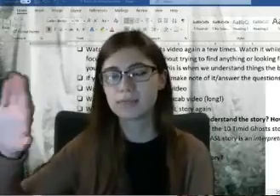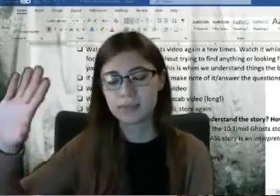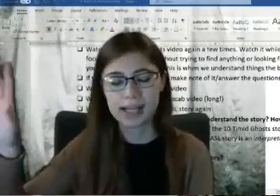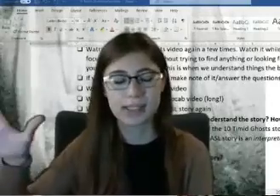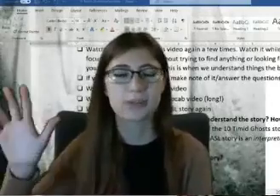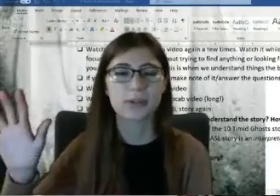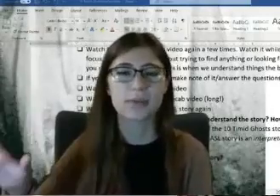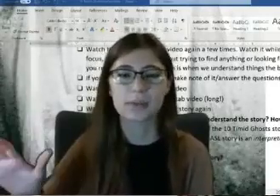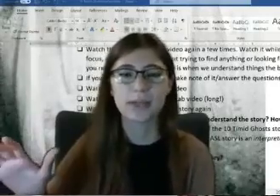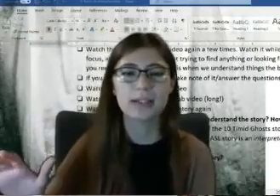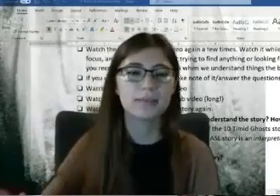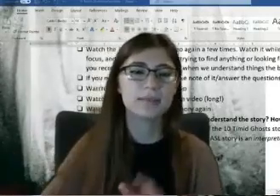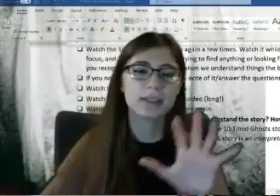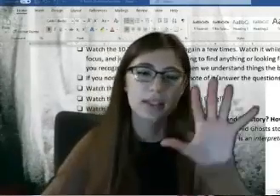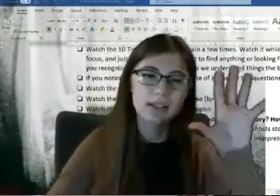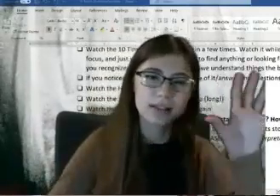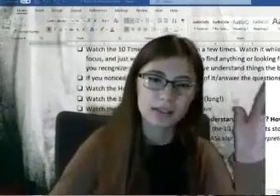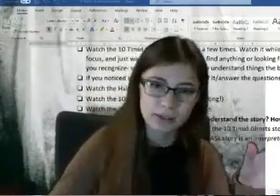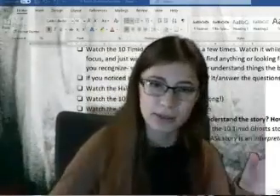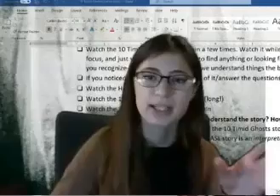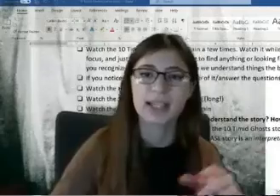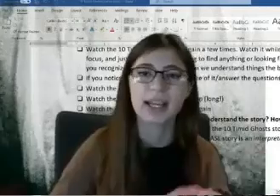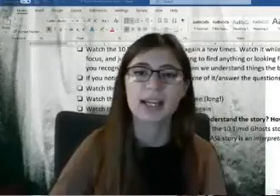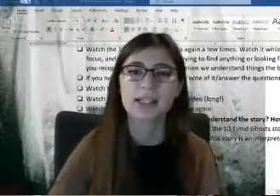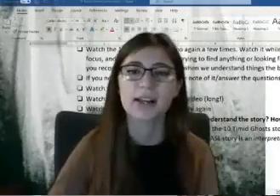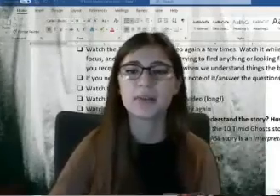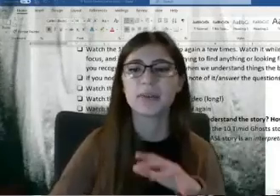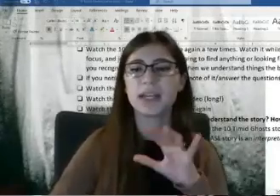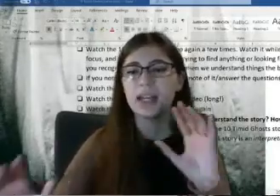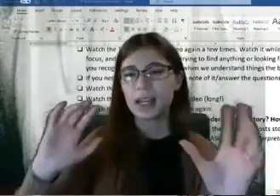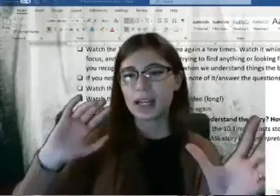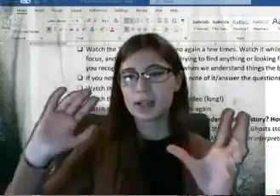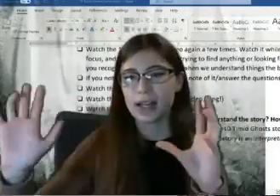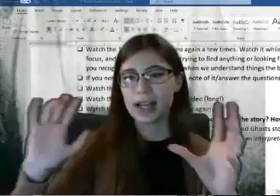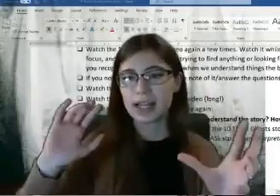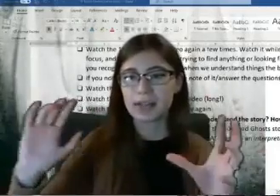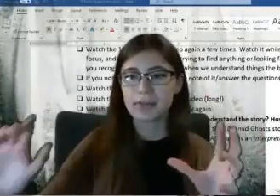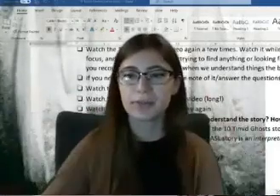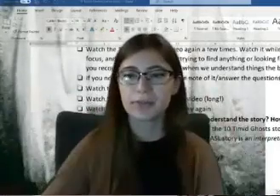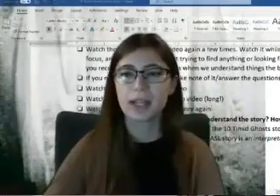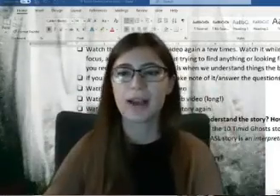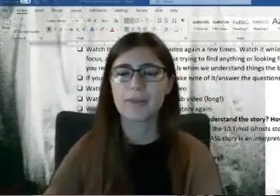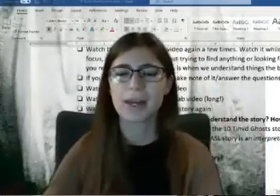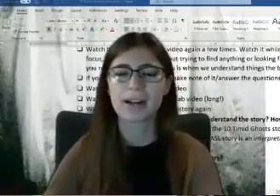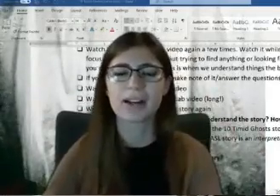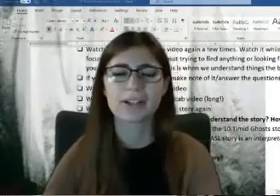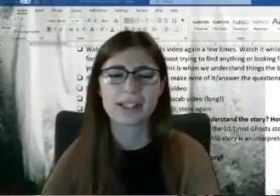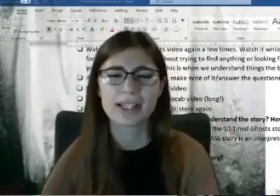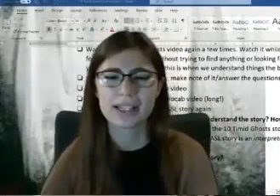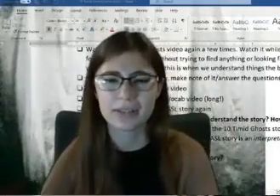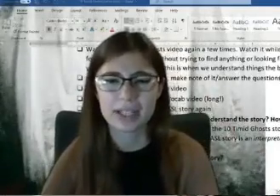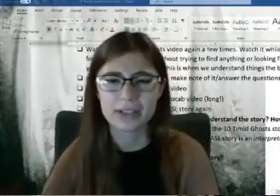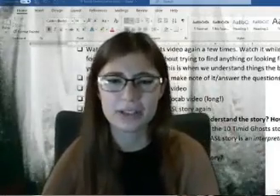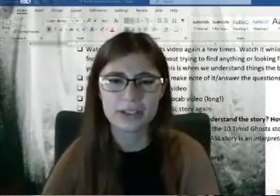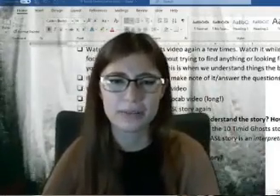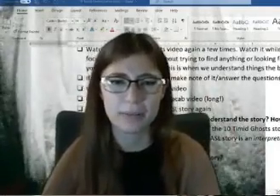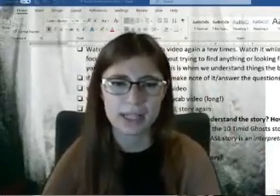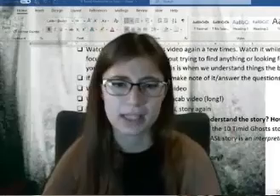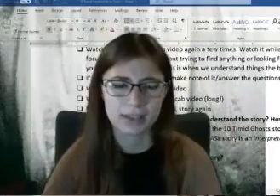as the story was written. Then there's the story in the ASL, and you could kind of have a better understanding of each based on